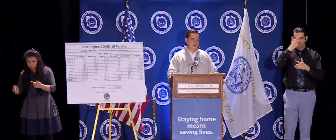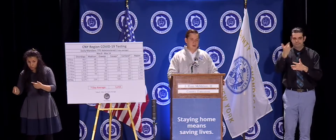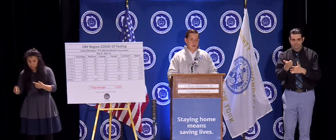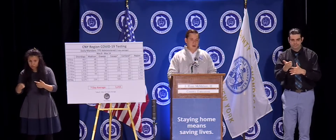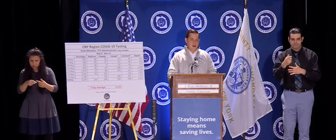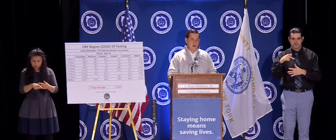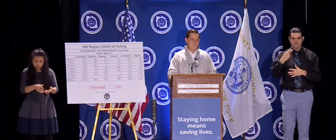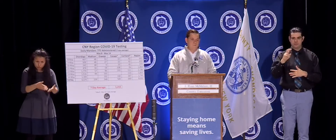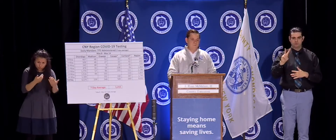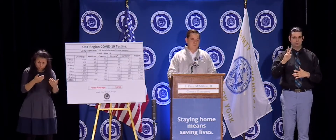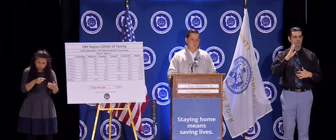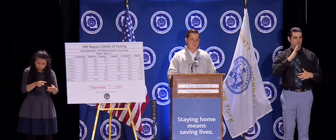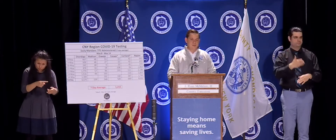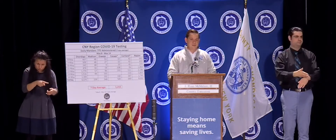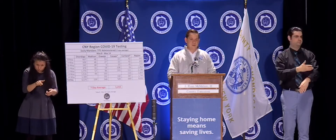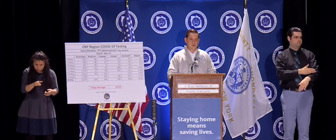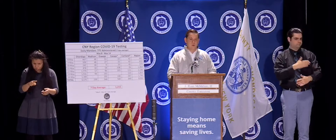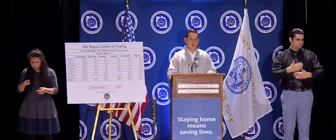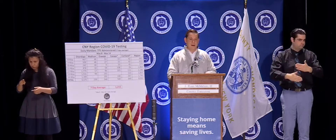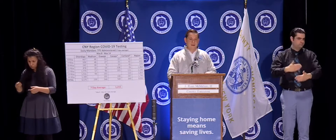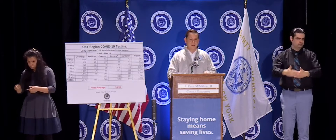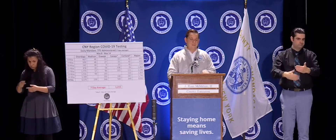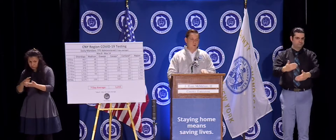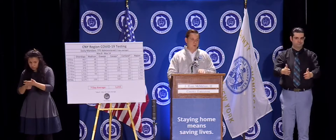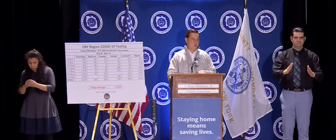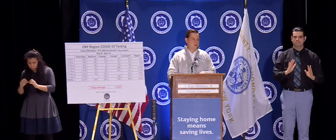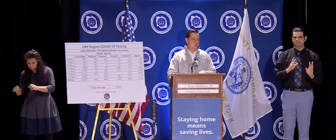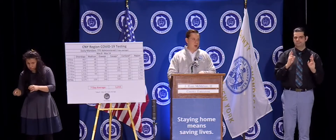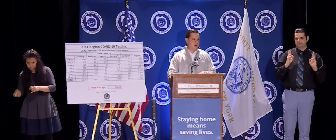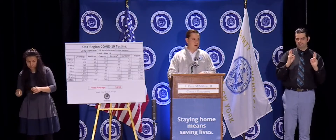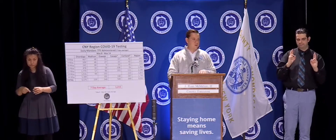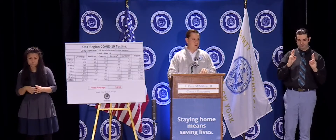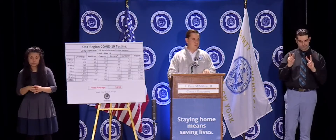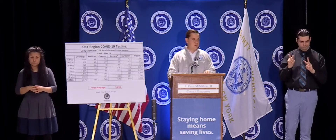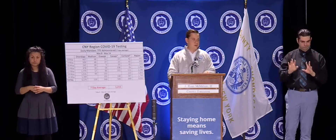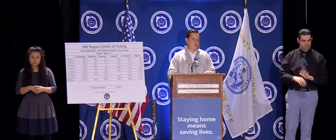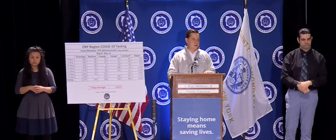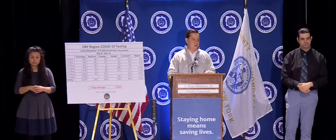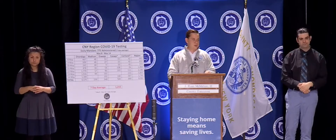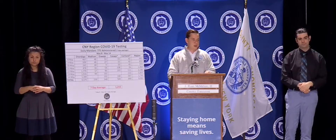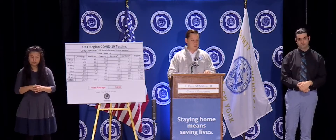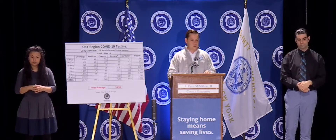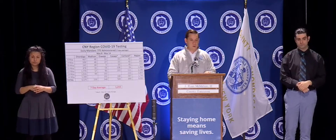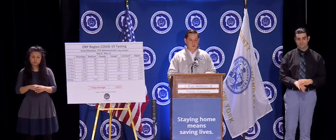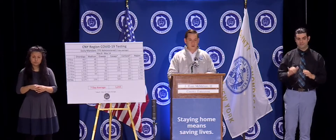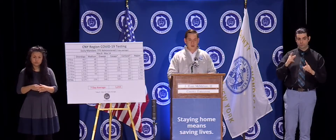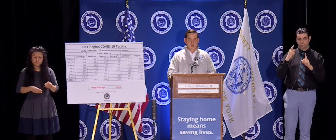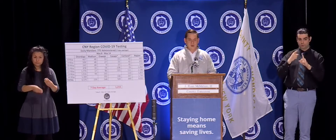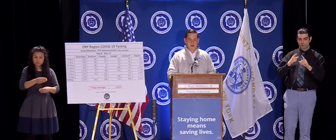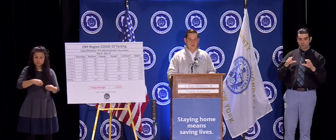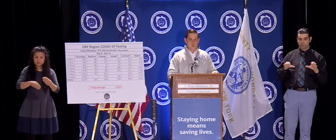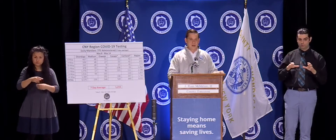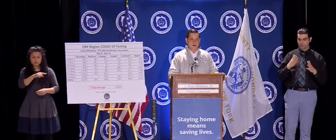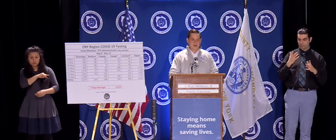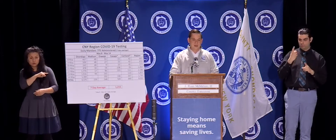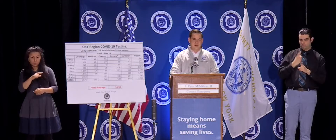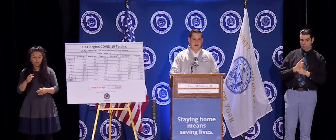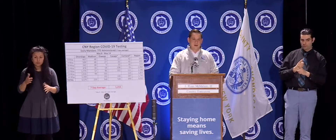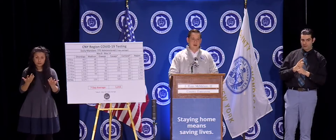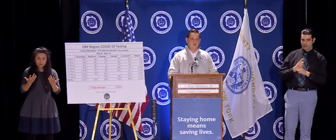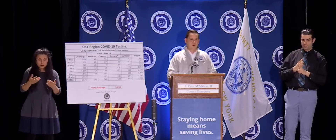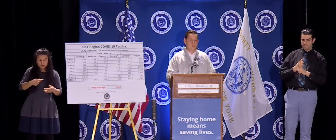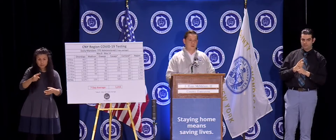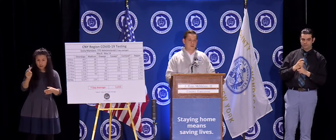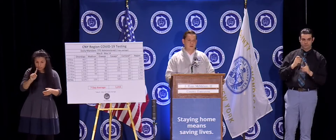gets this. This needs to be more about them doing what's right for their business and their customers than us